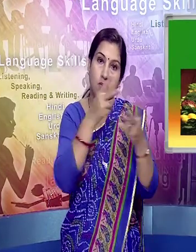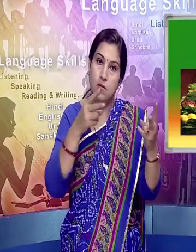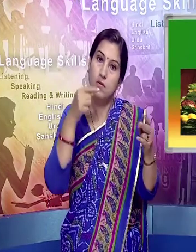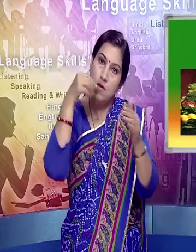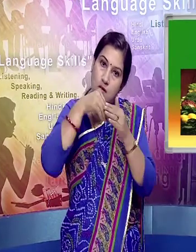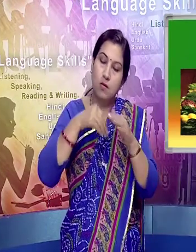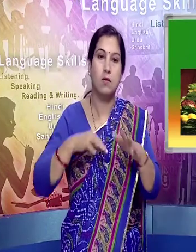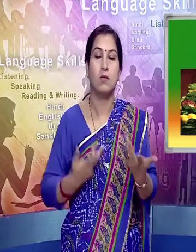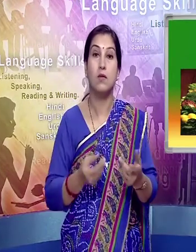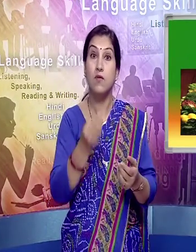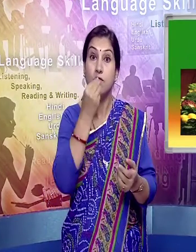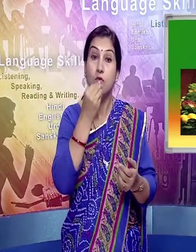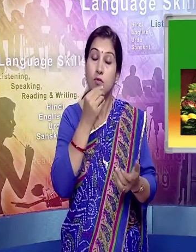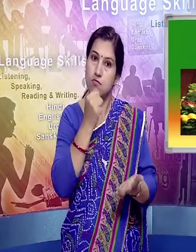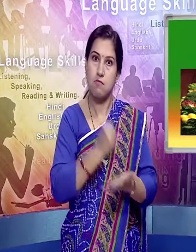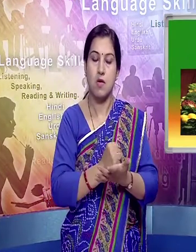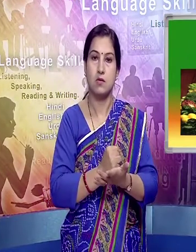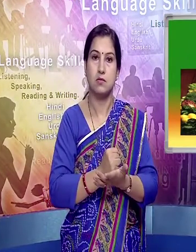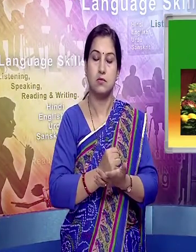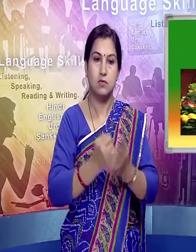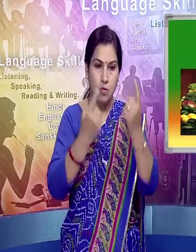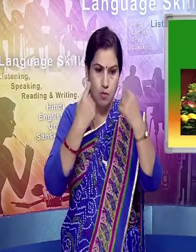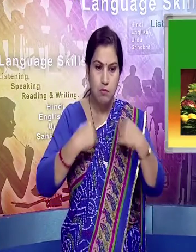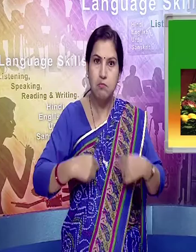Food is essential for our existence.